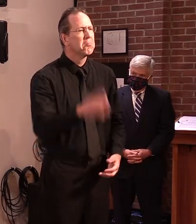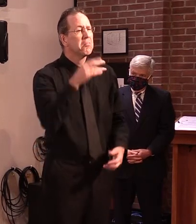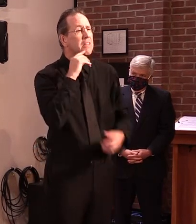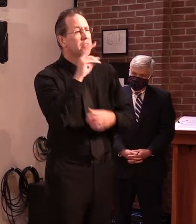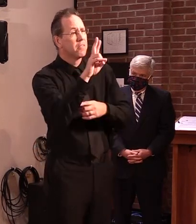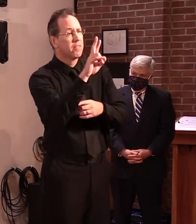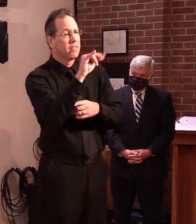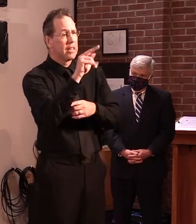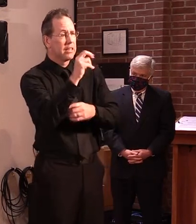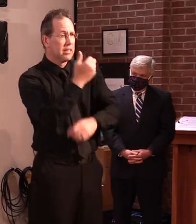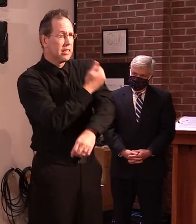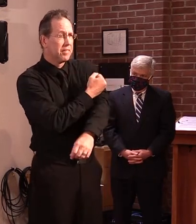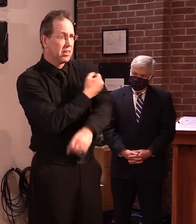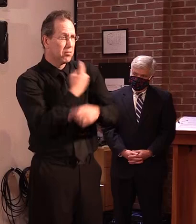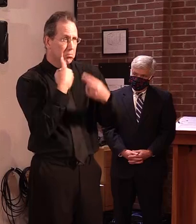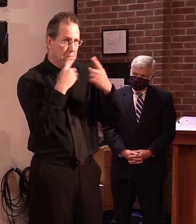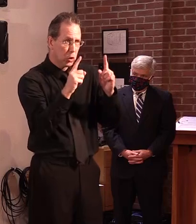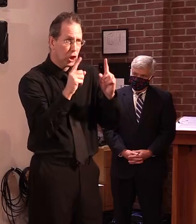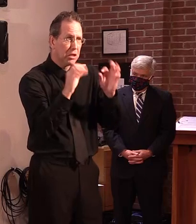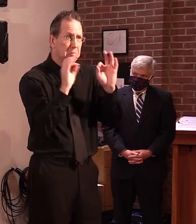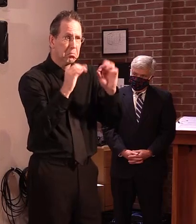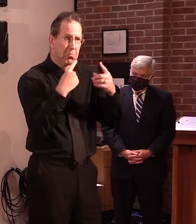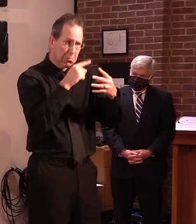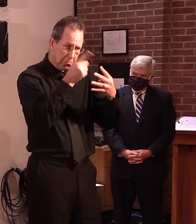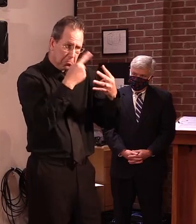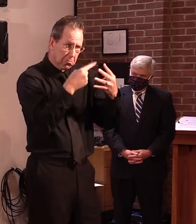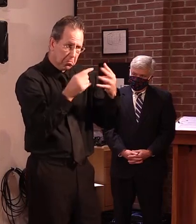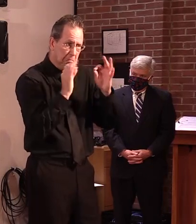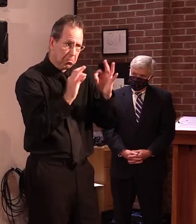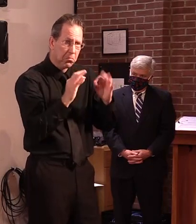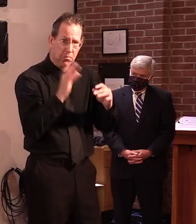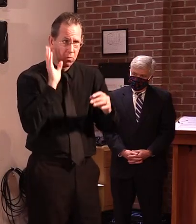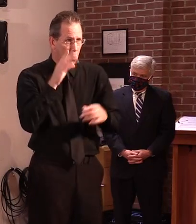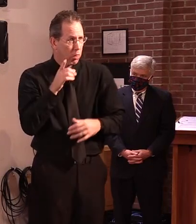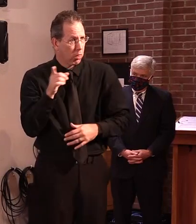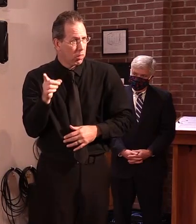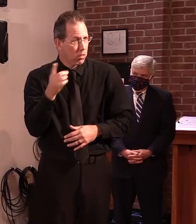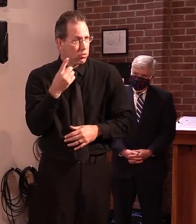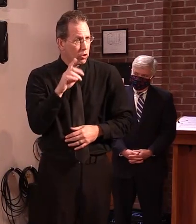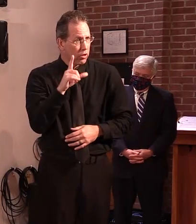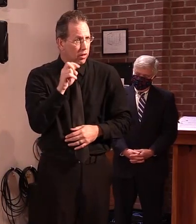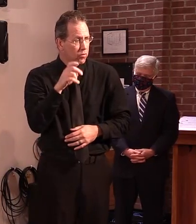I think we have a long ways to go before we come to that conclusion, but I'll let Dr. Levine answer.